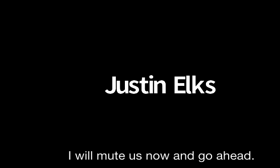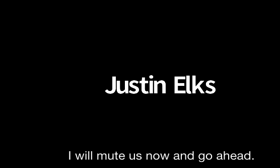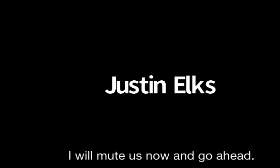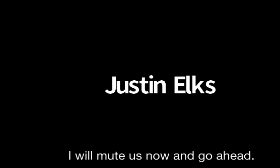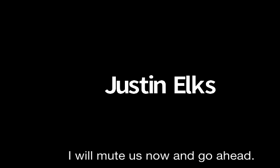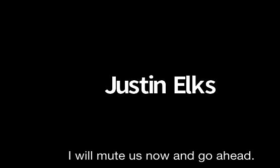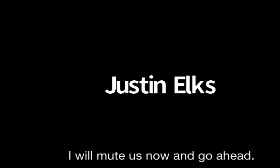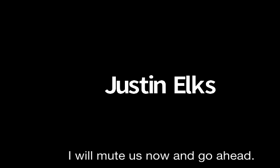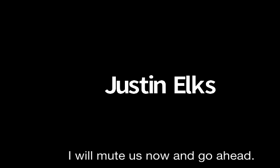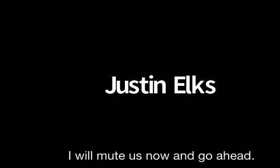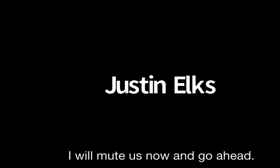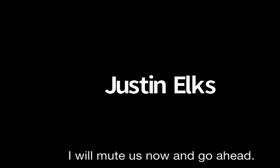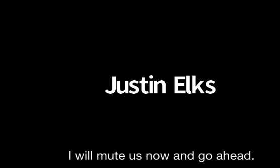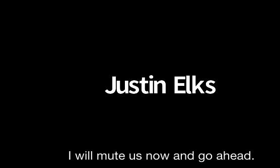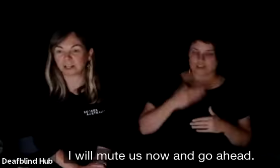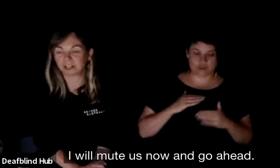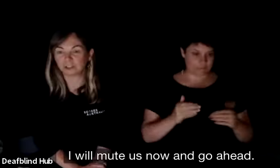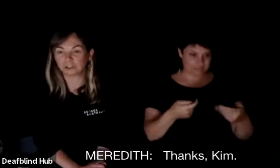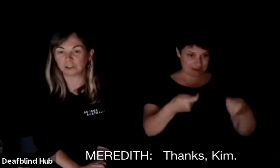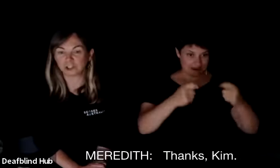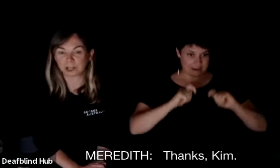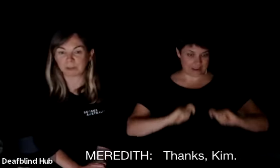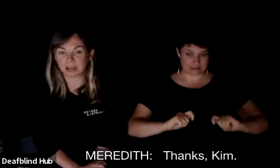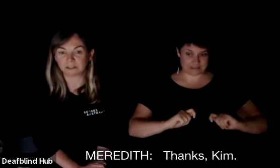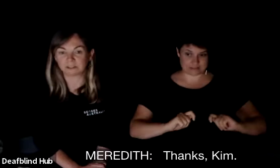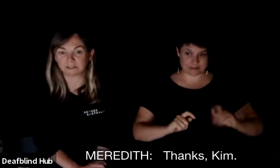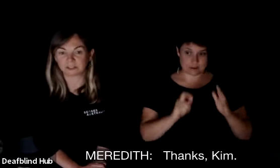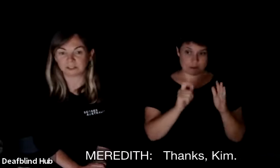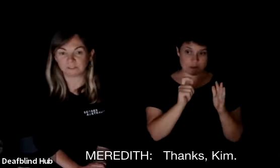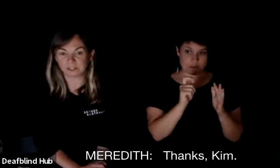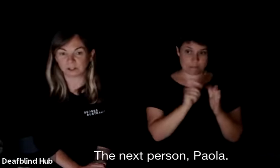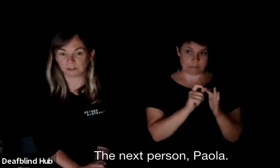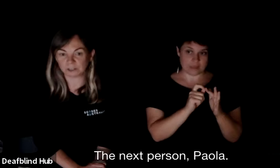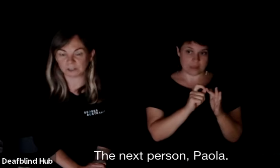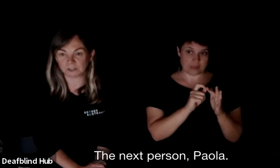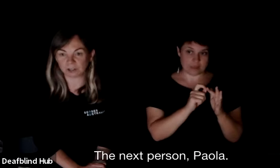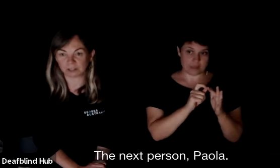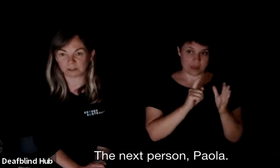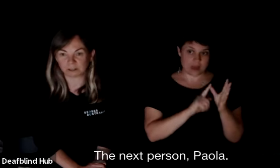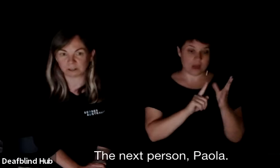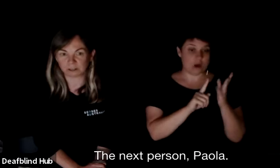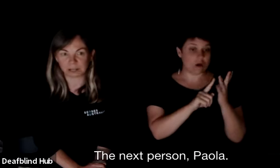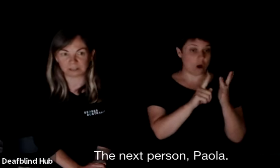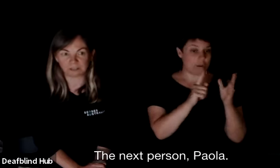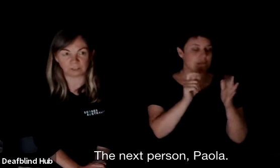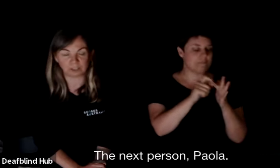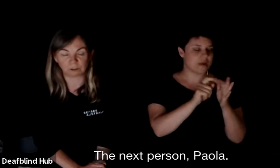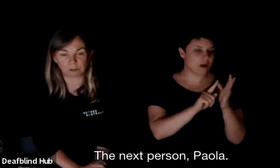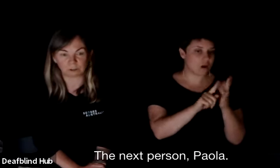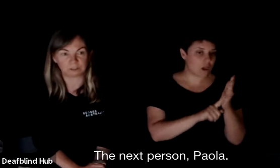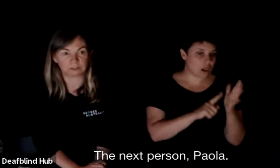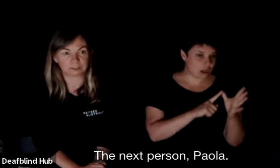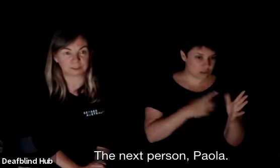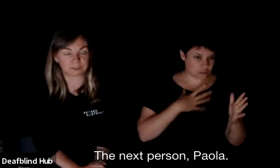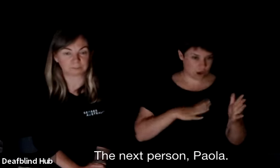Okay. And the next person is Paola. Craig, can you share Paola's video? Invite Paola's video